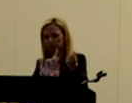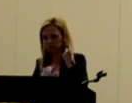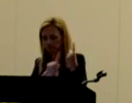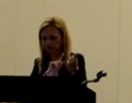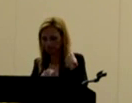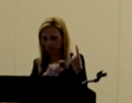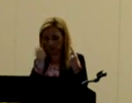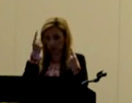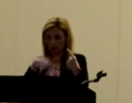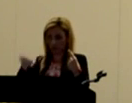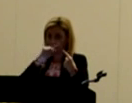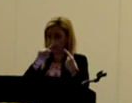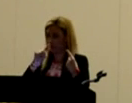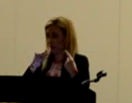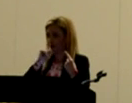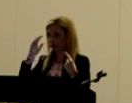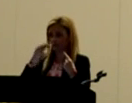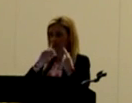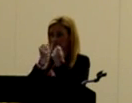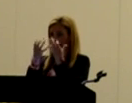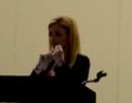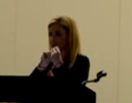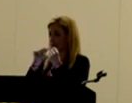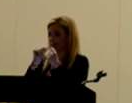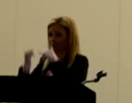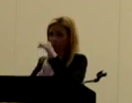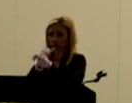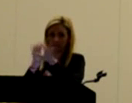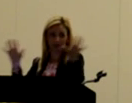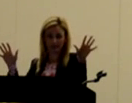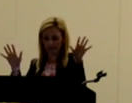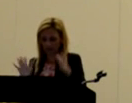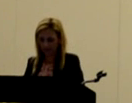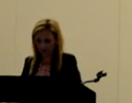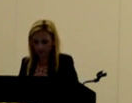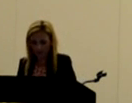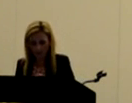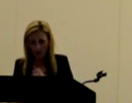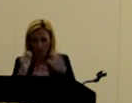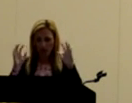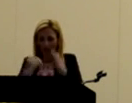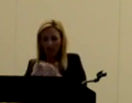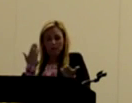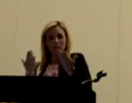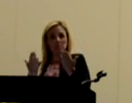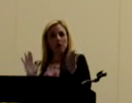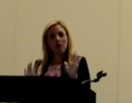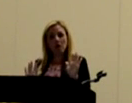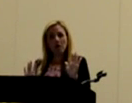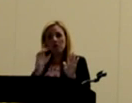sign different languages. Because many of you here might not know that sign language is not international. Okay? And perhaps I thought, well,